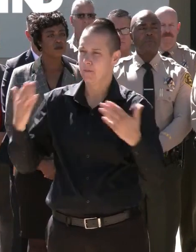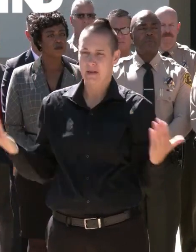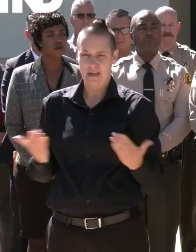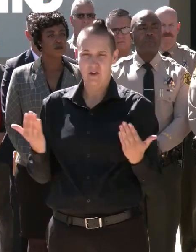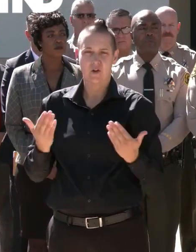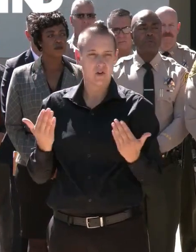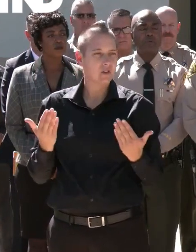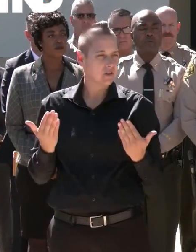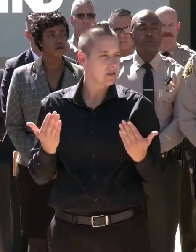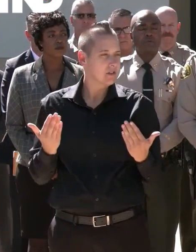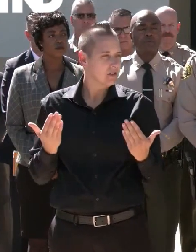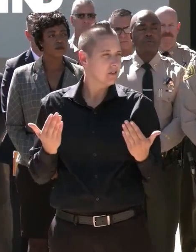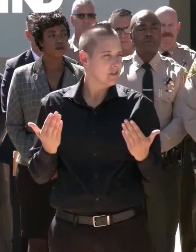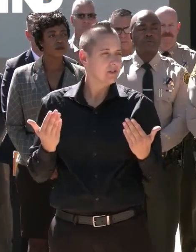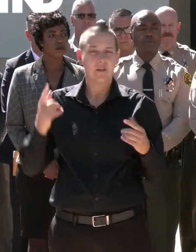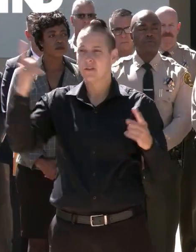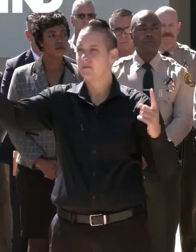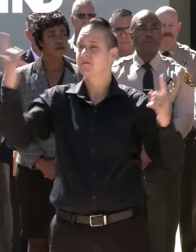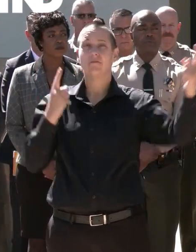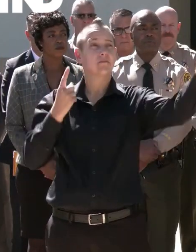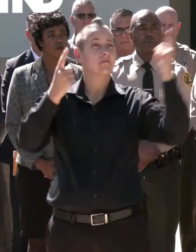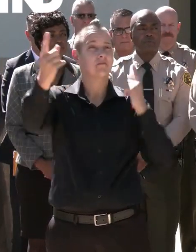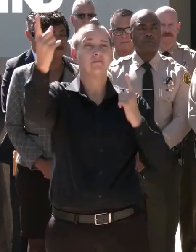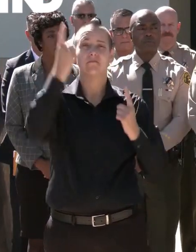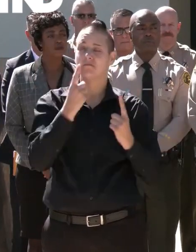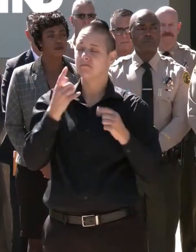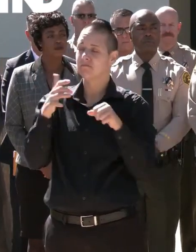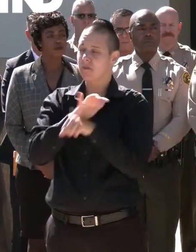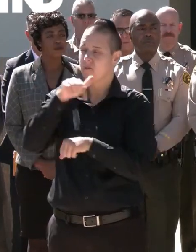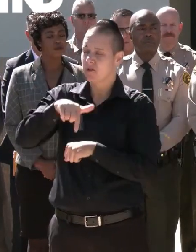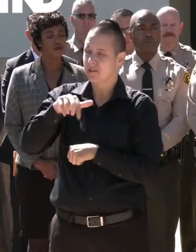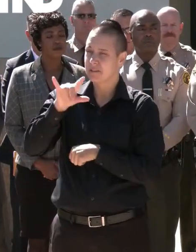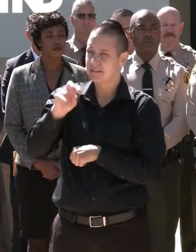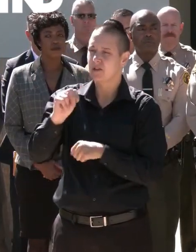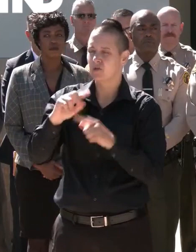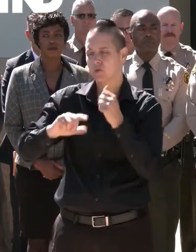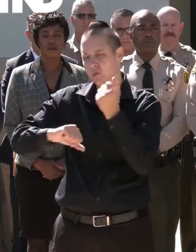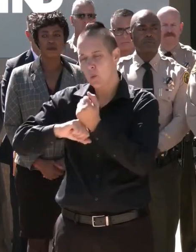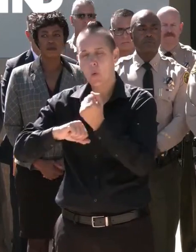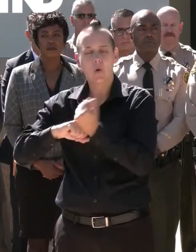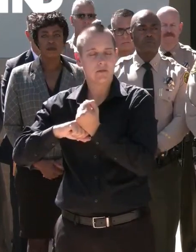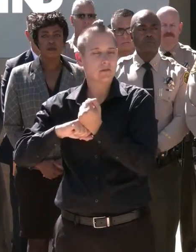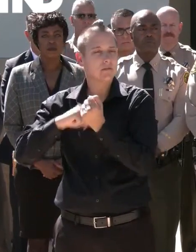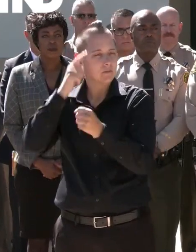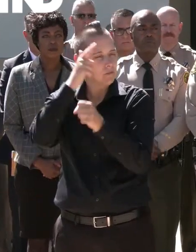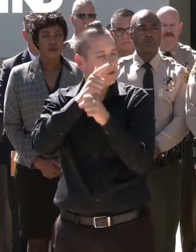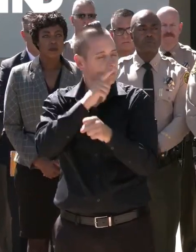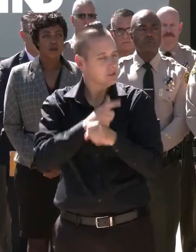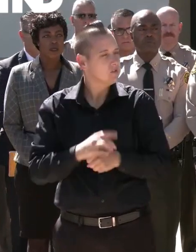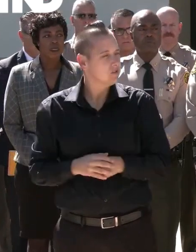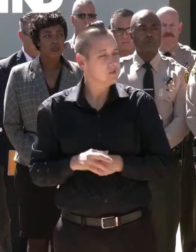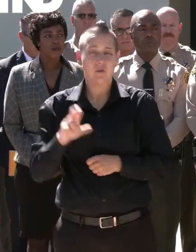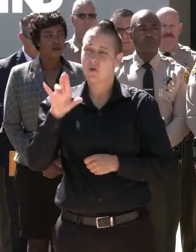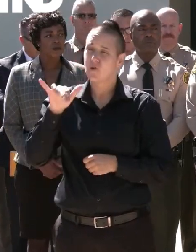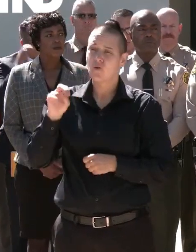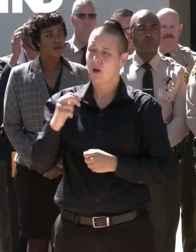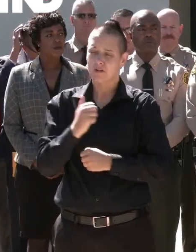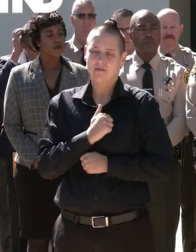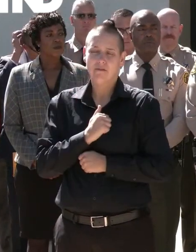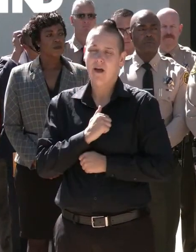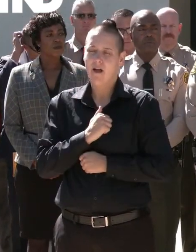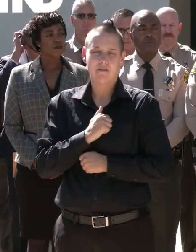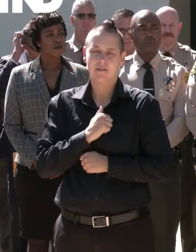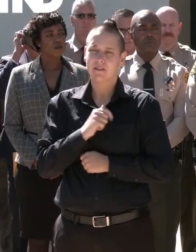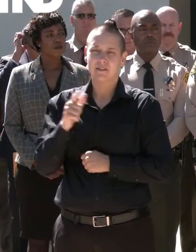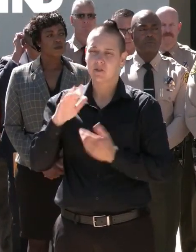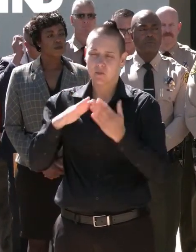here covering from other stations to support their brothers and sisters. Ryan's loved ones in the community